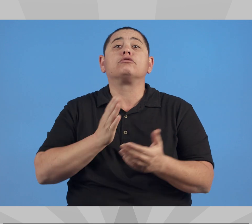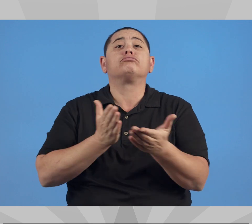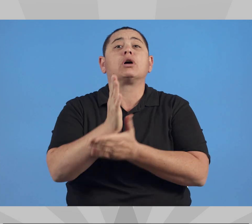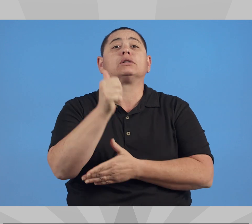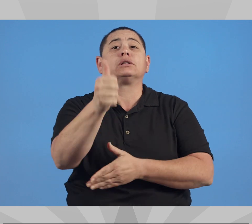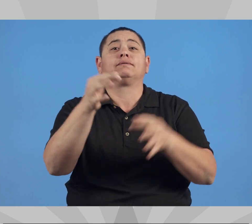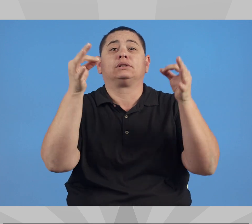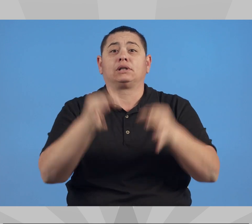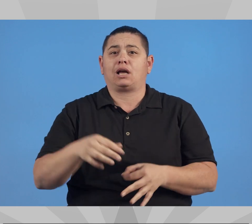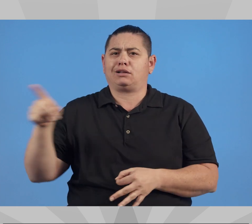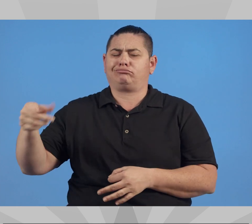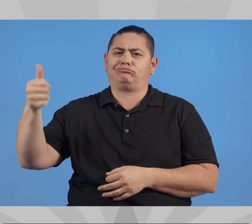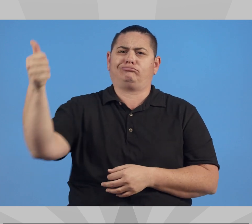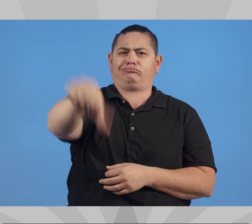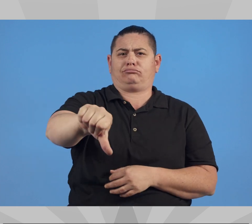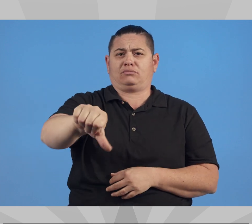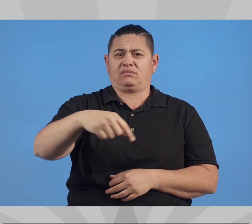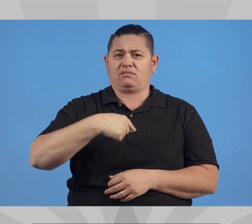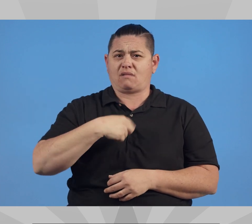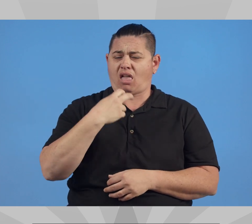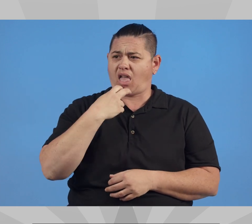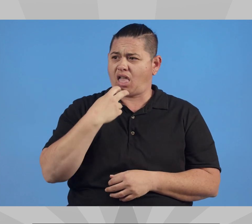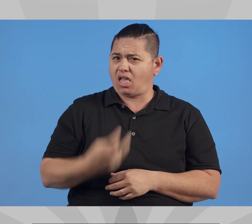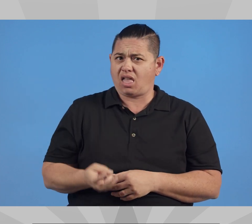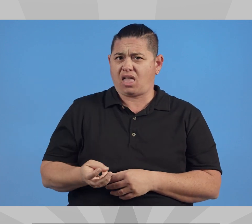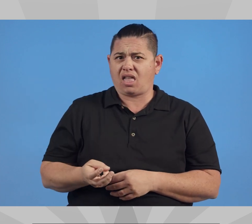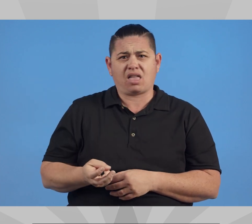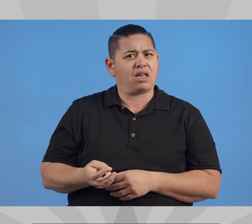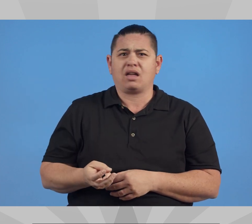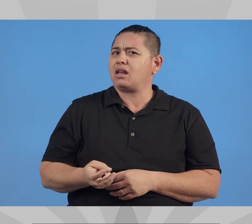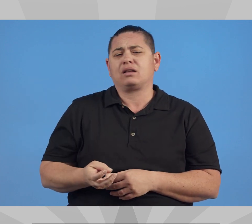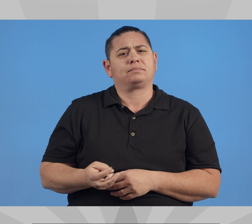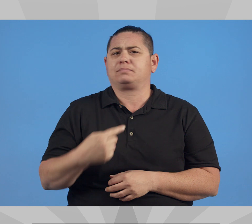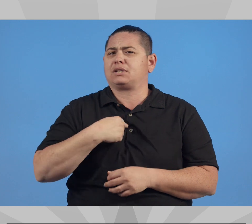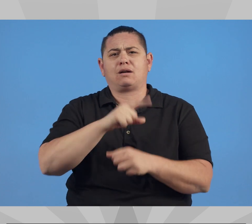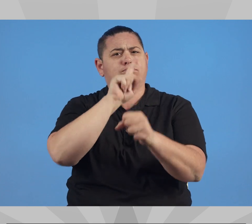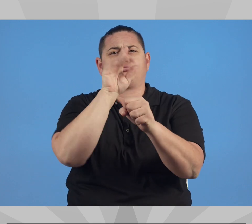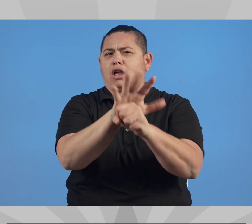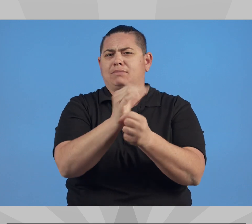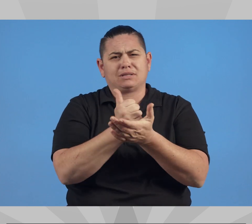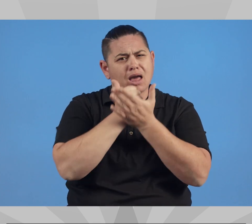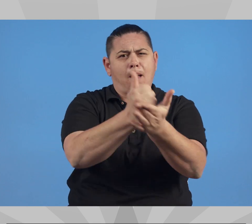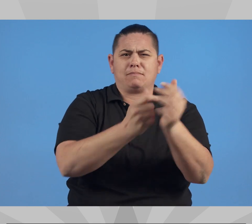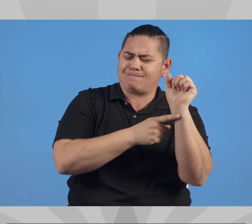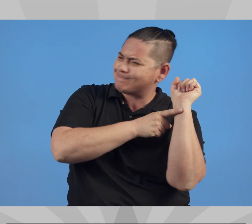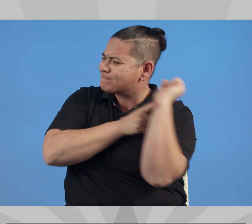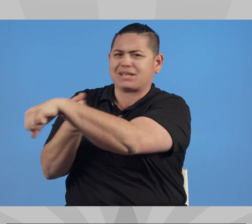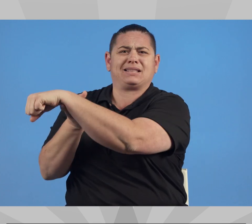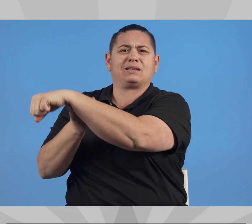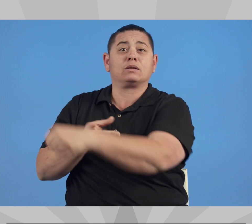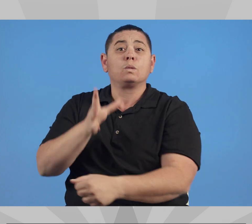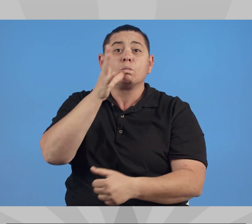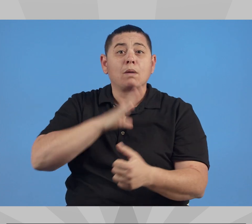of the MAGA Republicans in our legislature to deny women bodily autonomy and vow to help defeat them